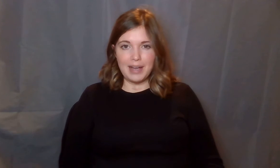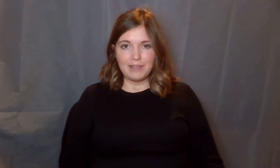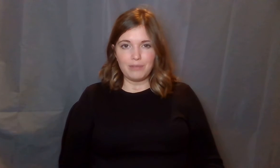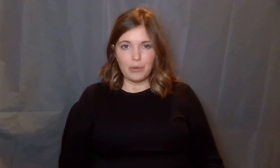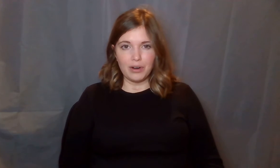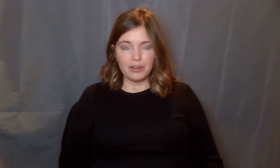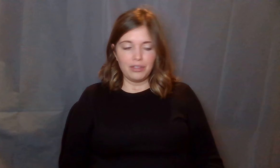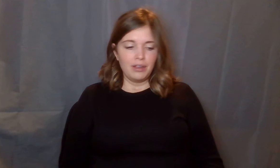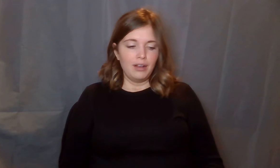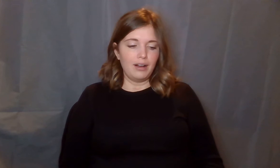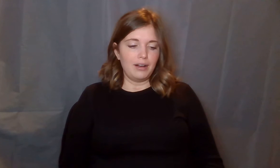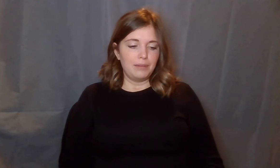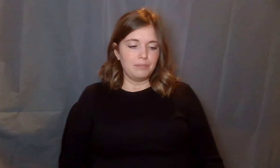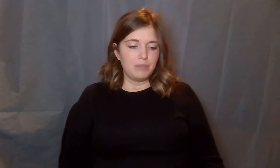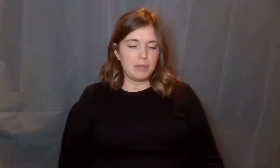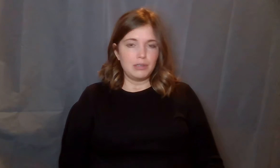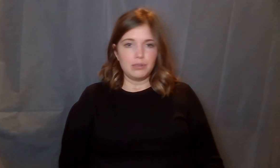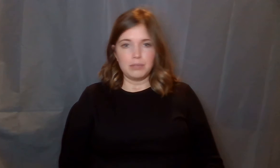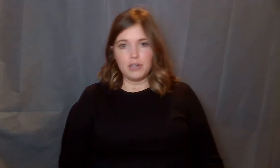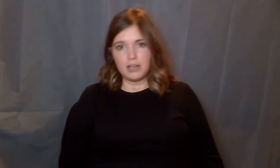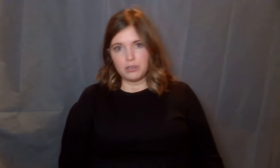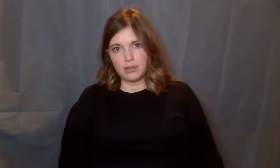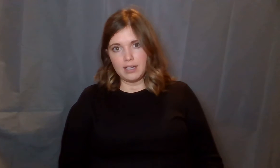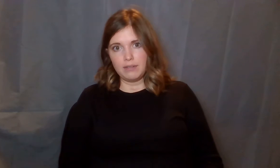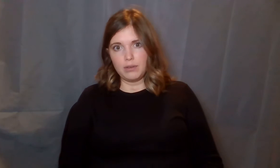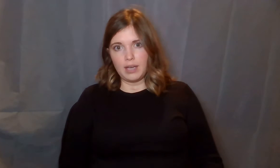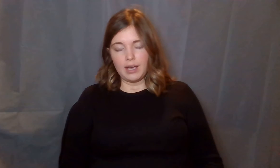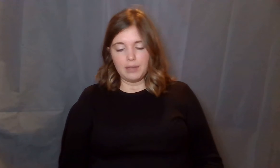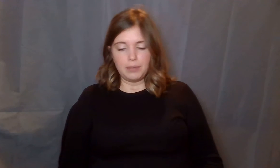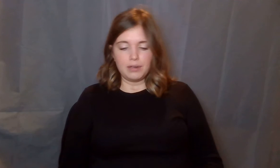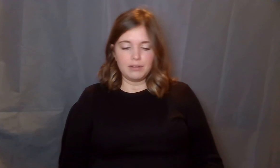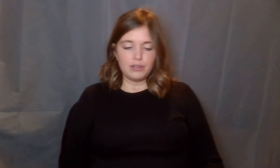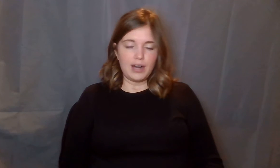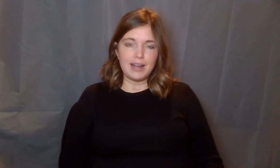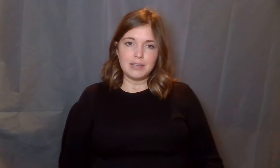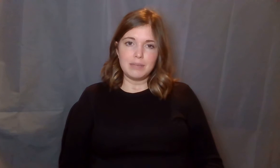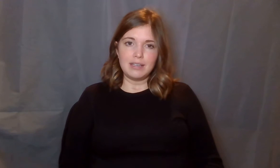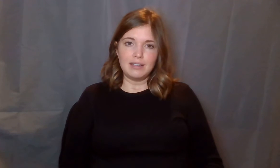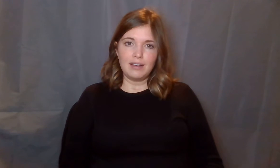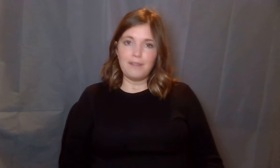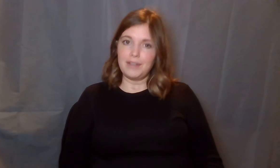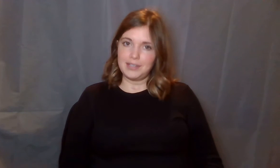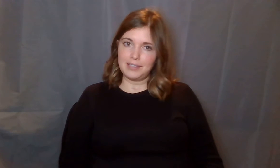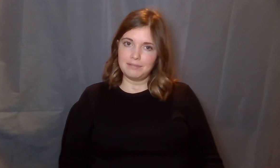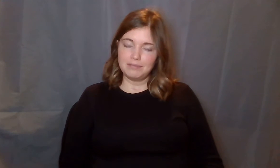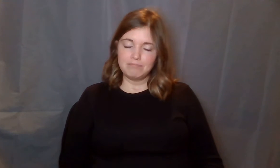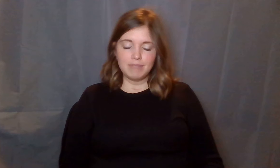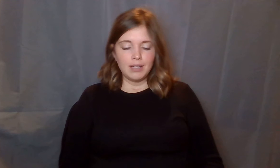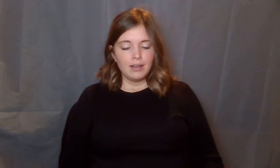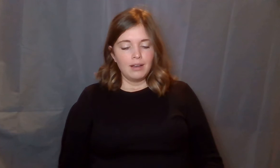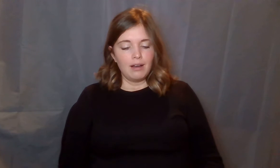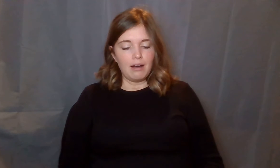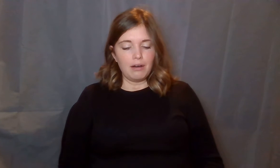back and forth, maybe do some gesturing if you can, but try not to be offensive. All